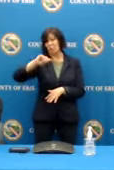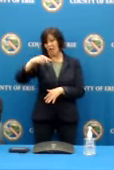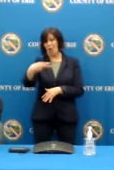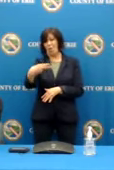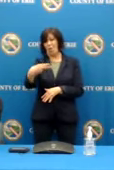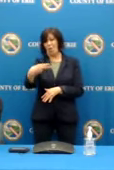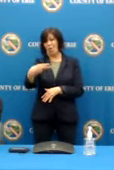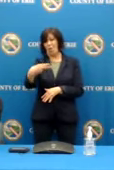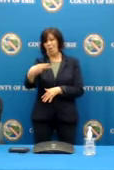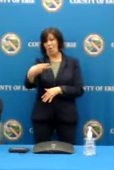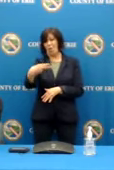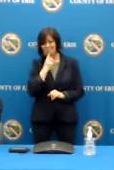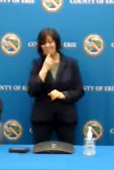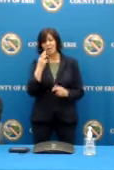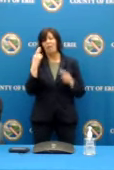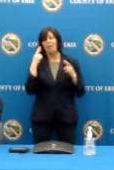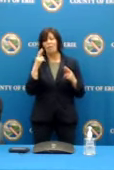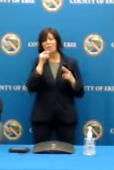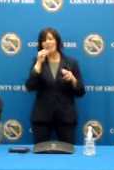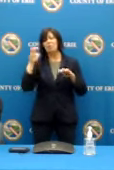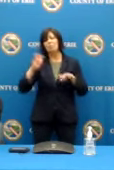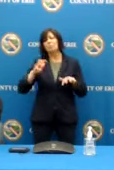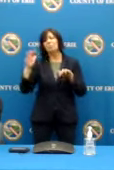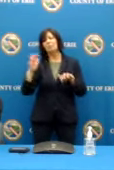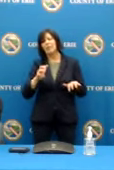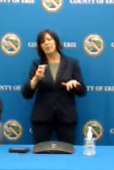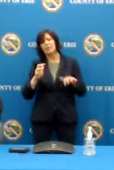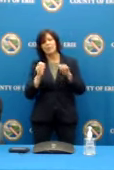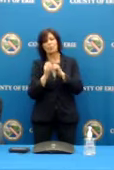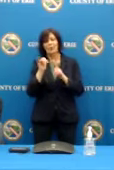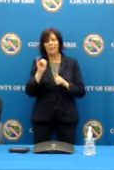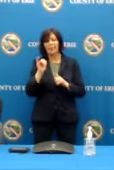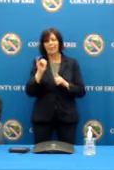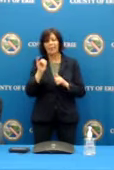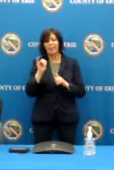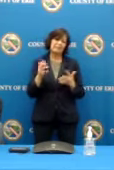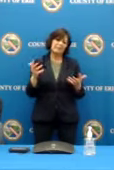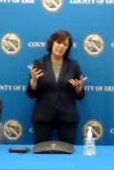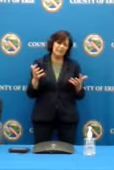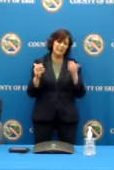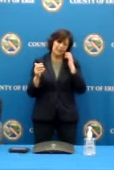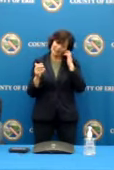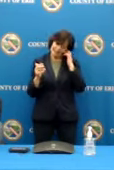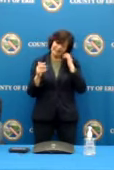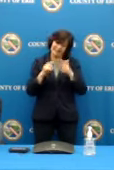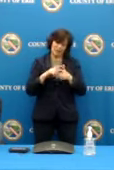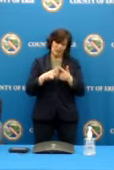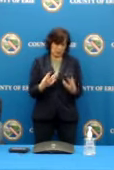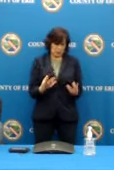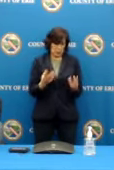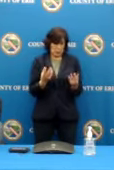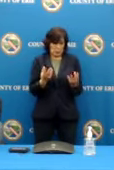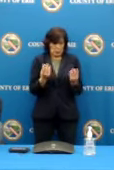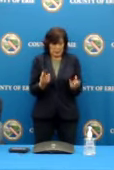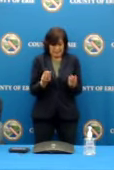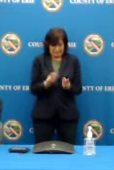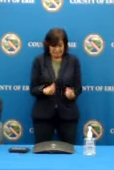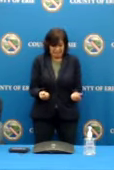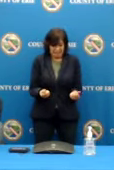very significant. I'm hoping we do not get rain in the next 36 hours beforehand. When you have wet ground and heavy